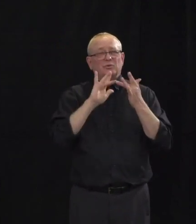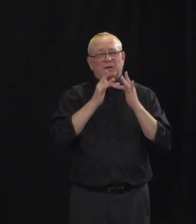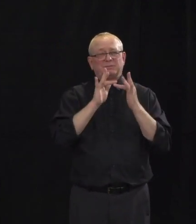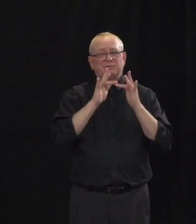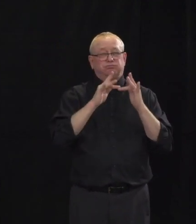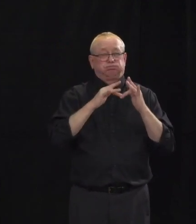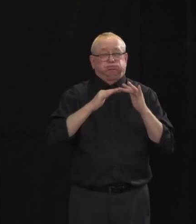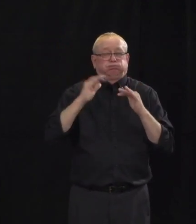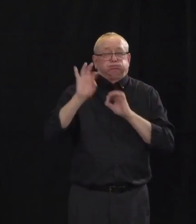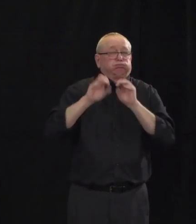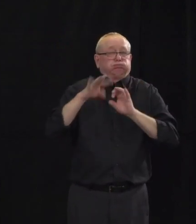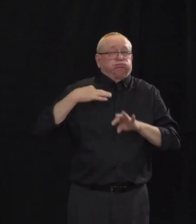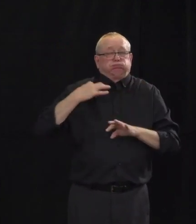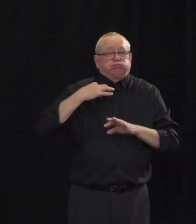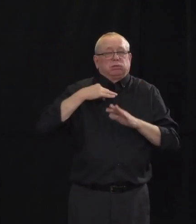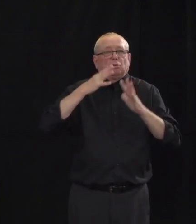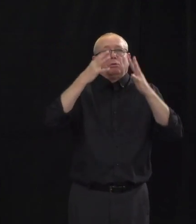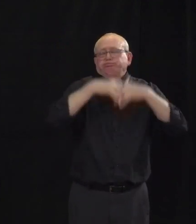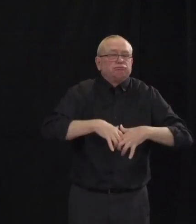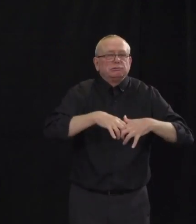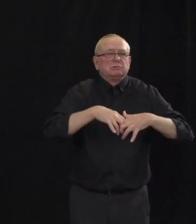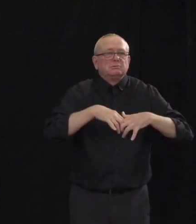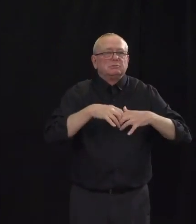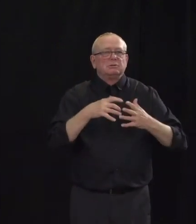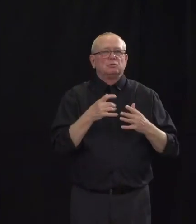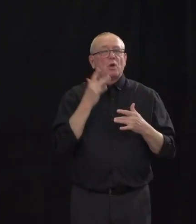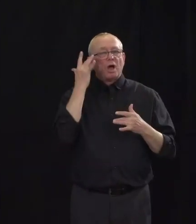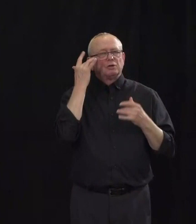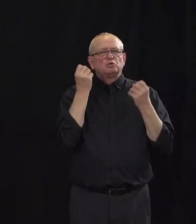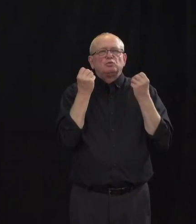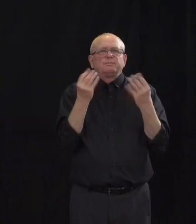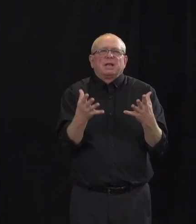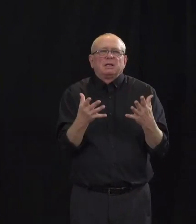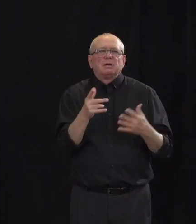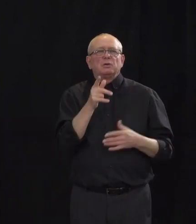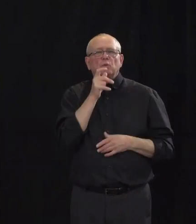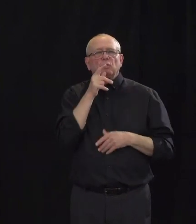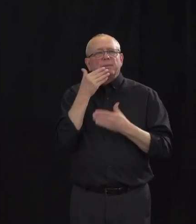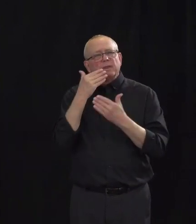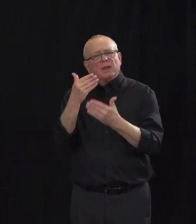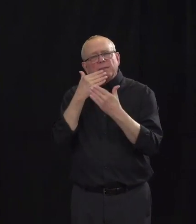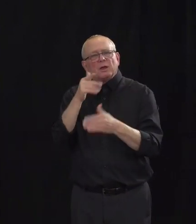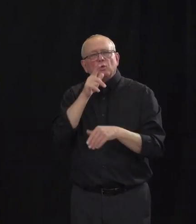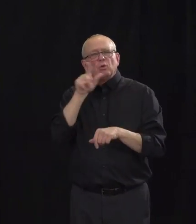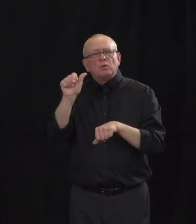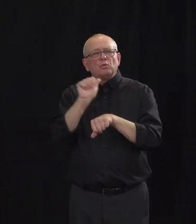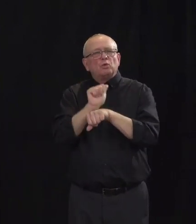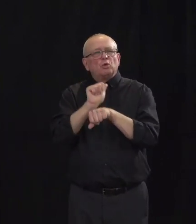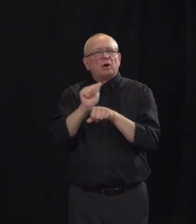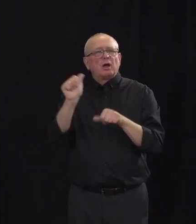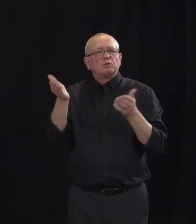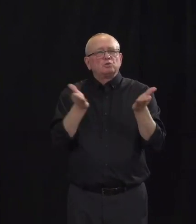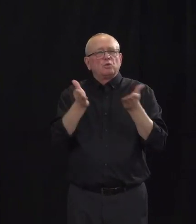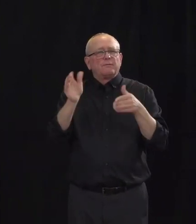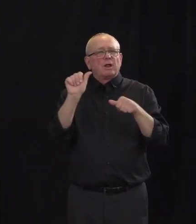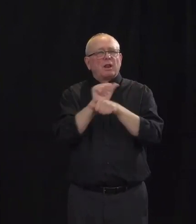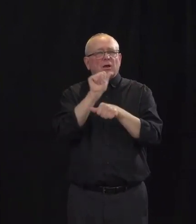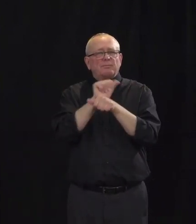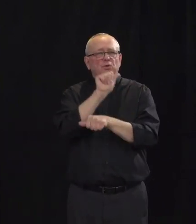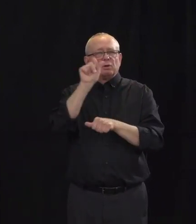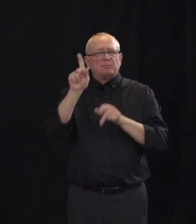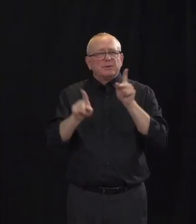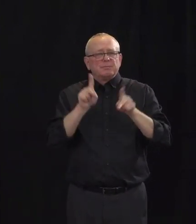overwhelming demand, and I want to thank our officials at Service Alberta for working around the clock for the last 2 days to maintain service so that